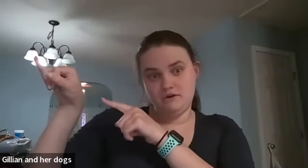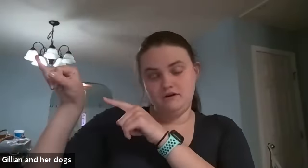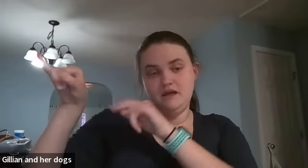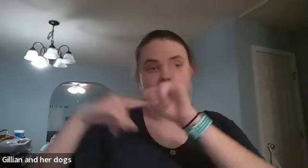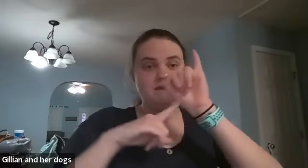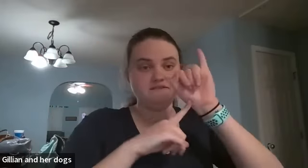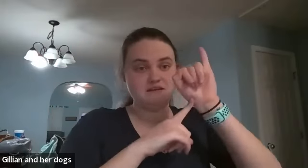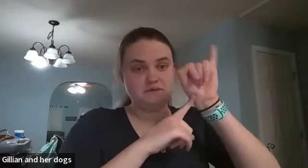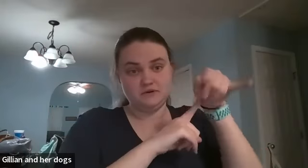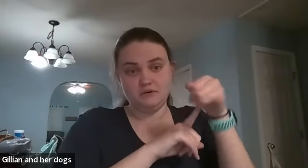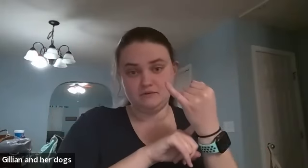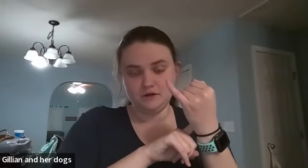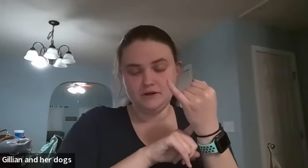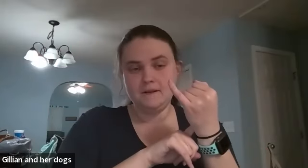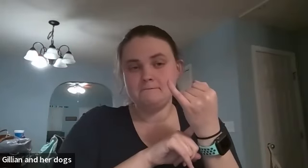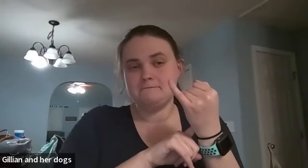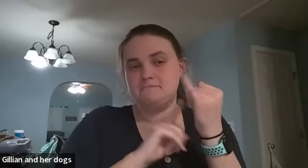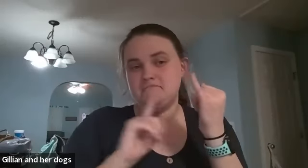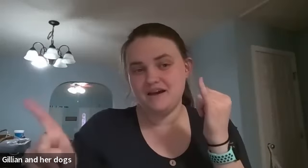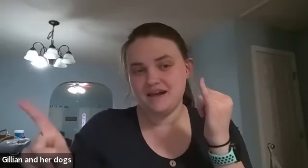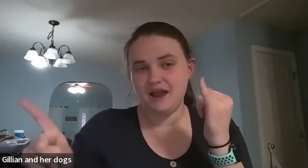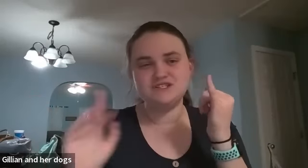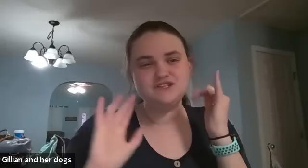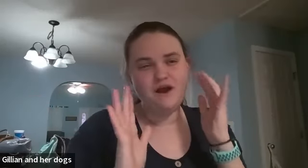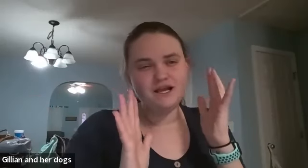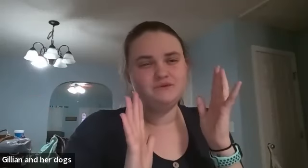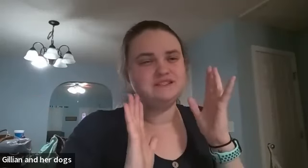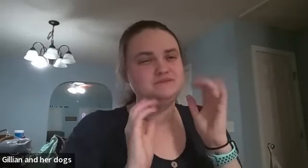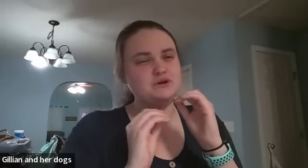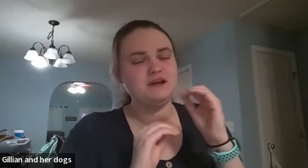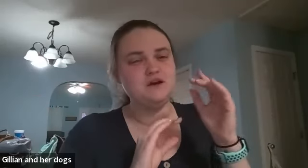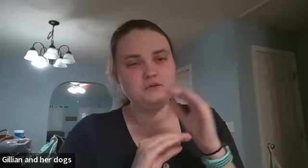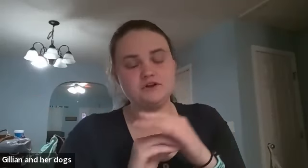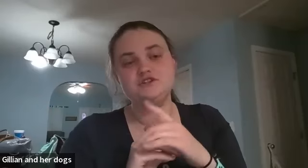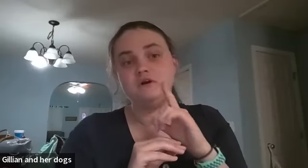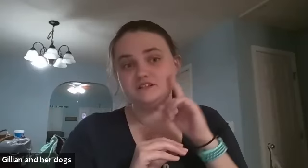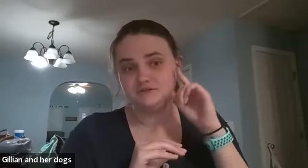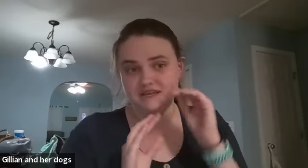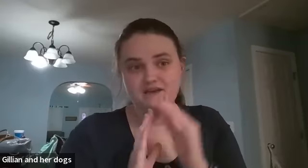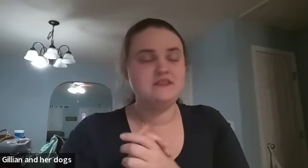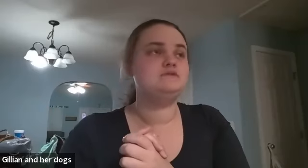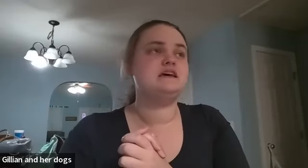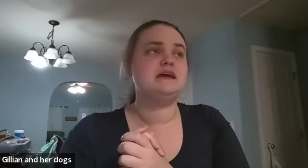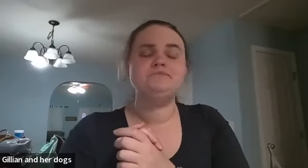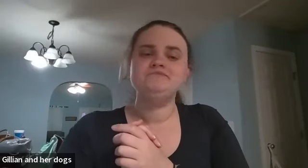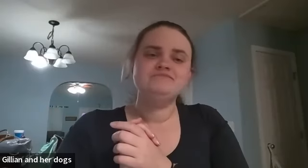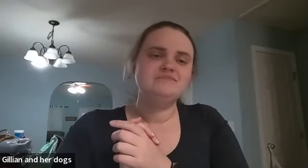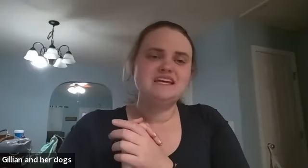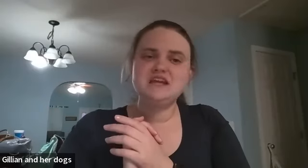outward, left-handed people go inward. But I was talking with some more of my coworkers who are also deaf, and they were saying, it's